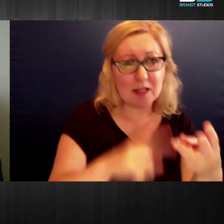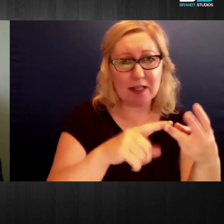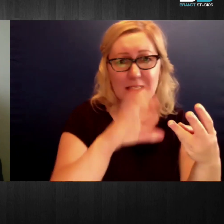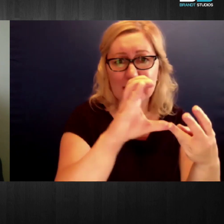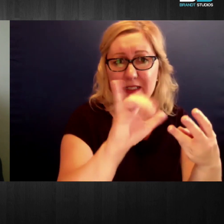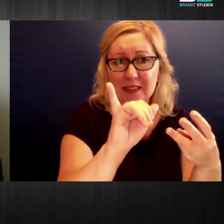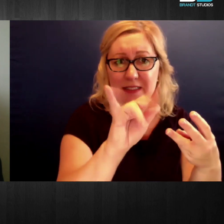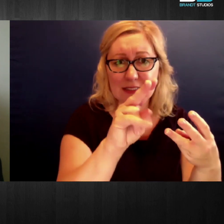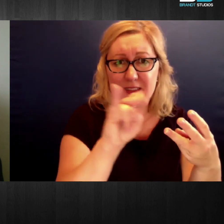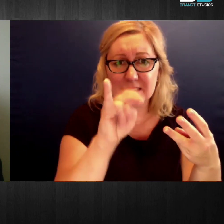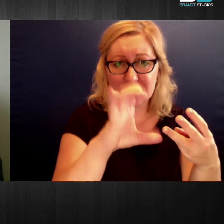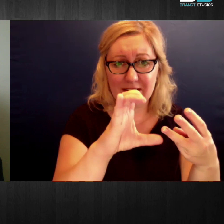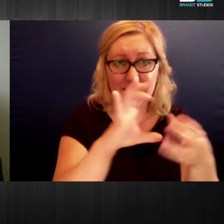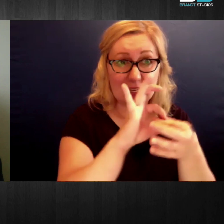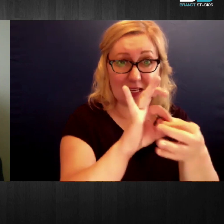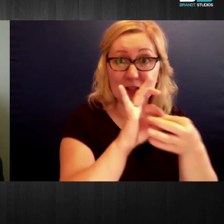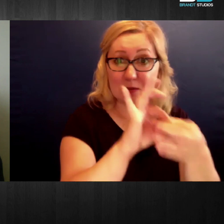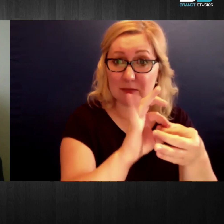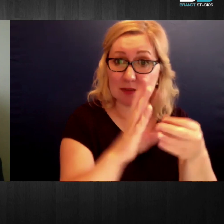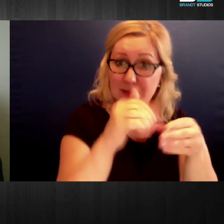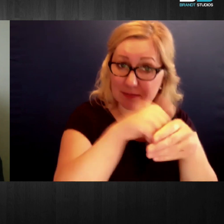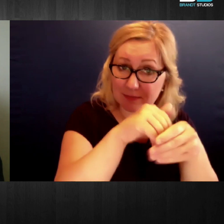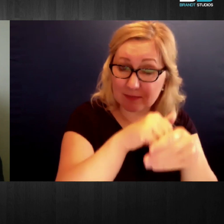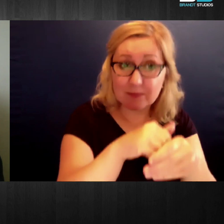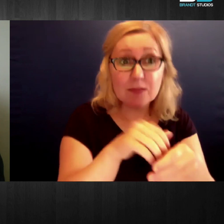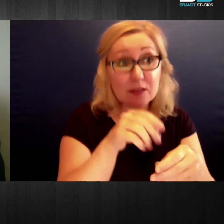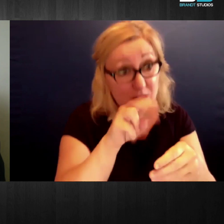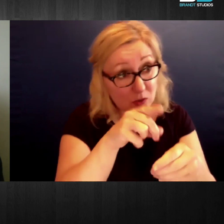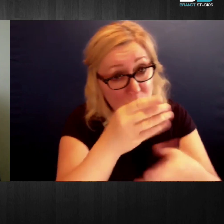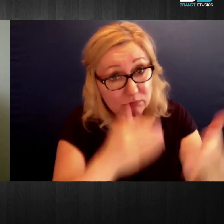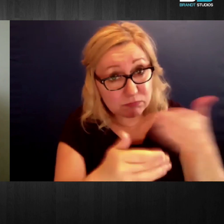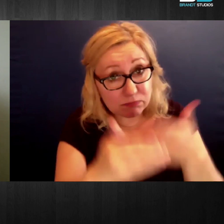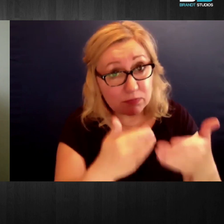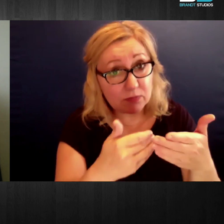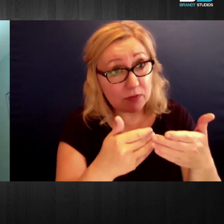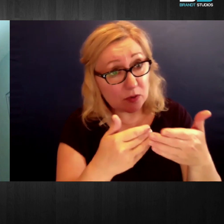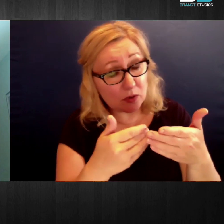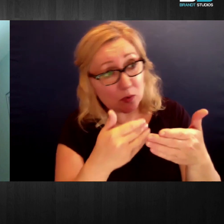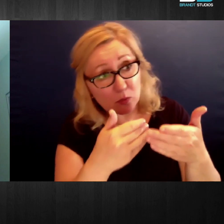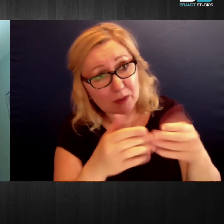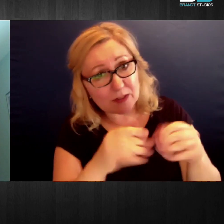tell us about your work, and how it's being used on the ground, and anything else you have to say about it?